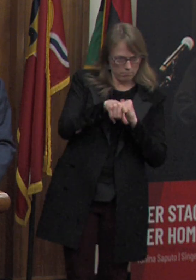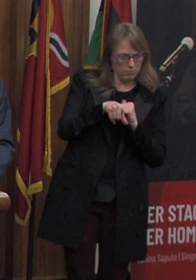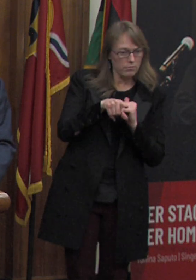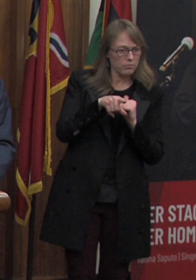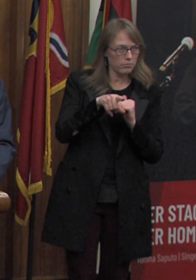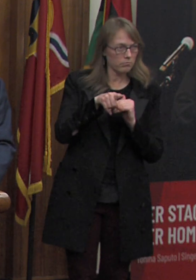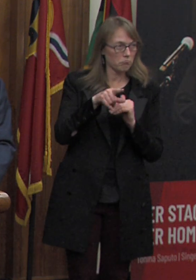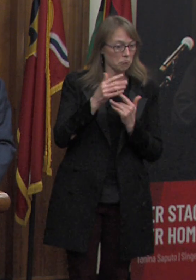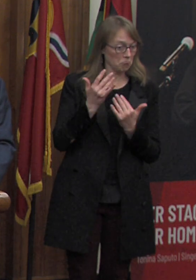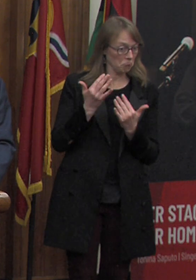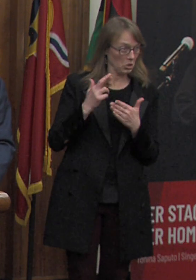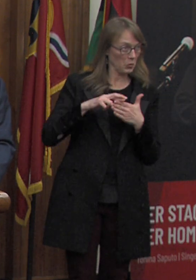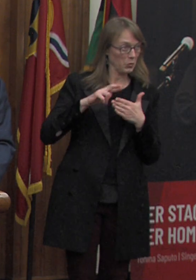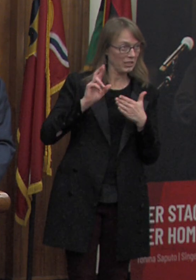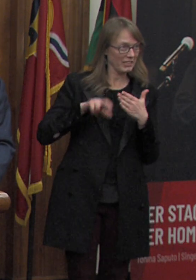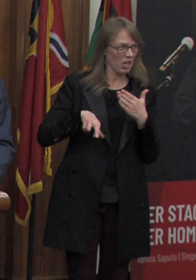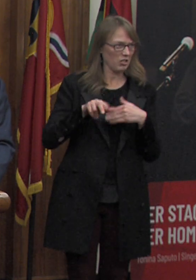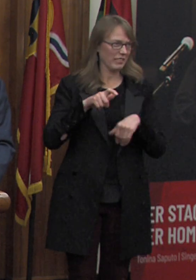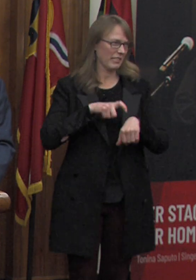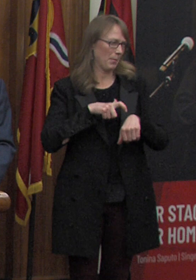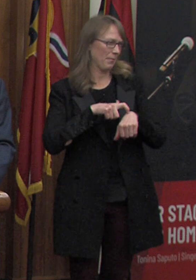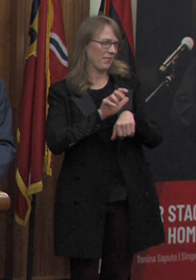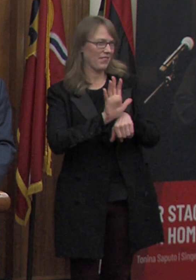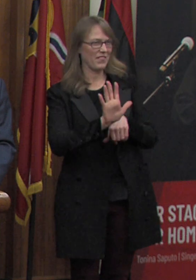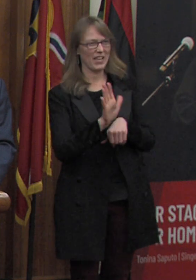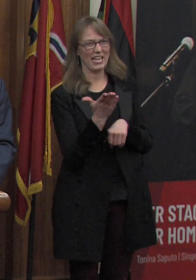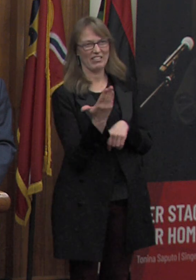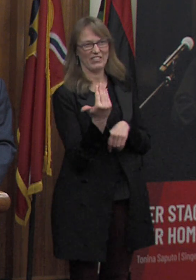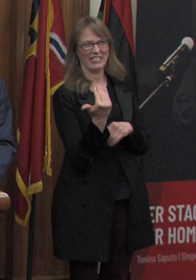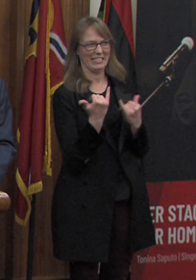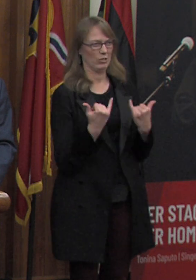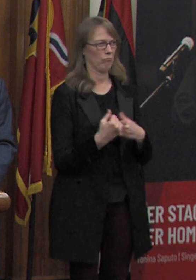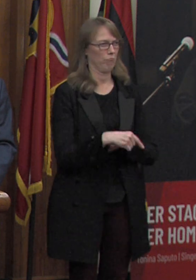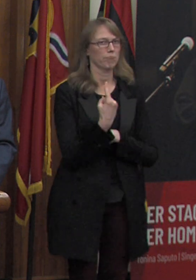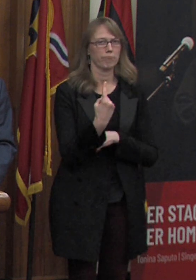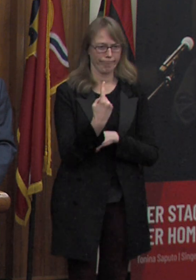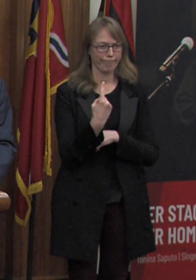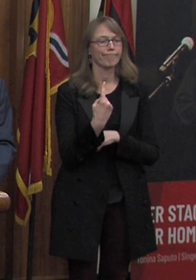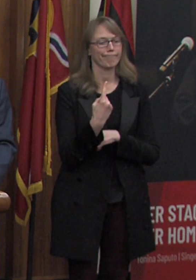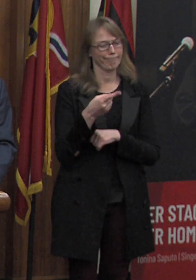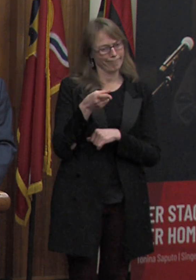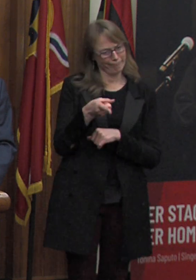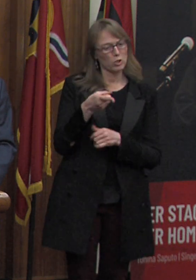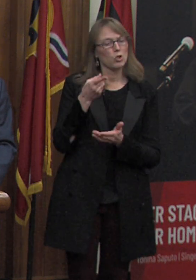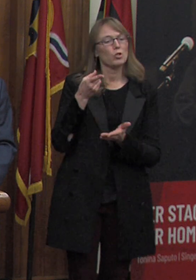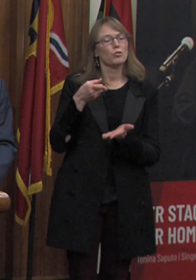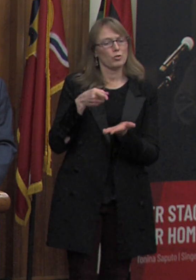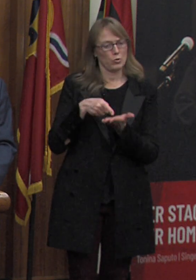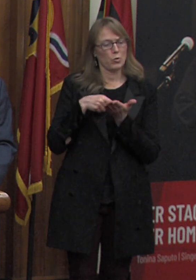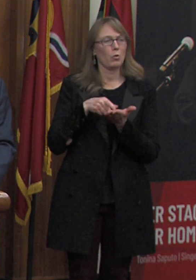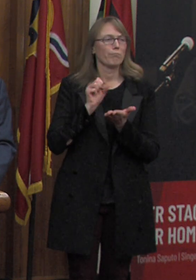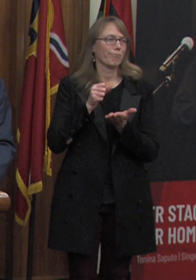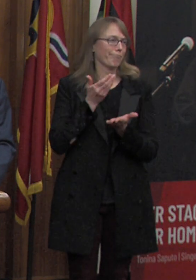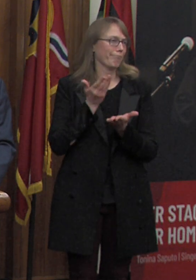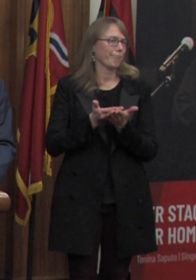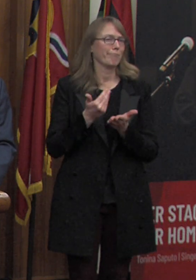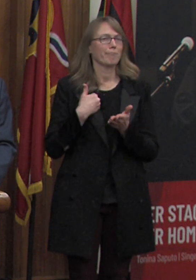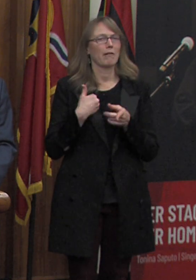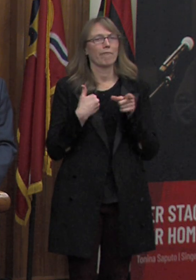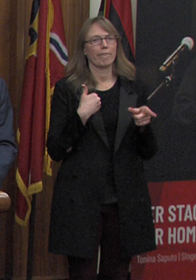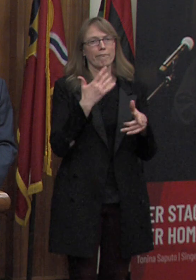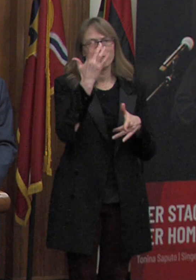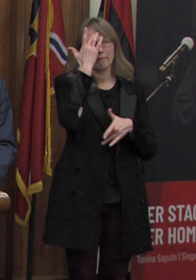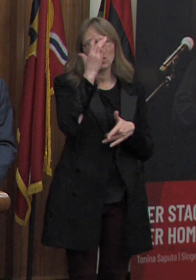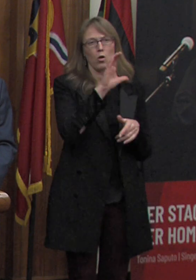around 5:15 today, we received notice that the specimens were tested positive for